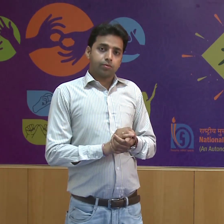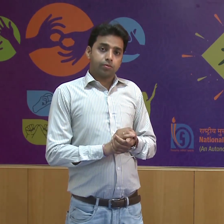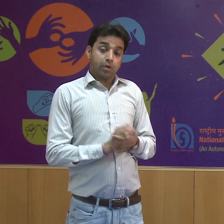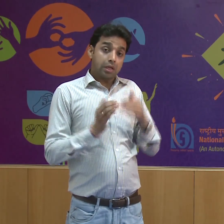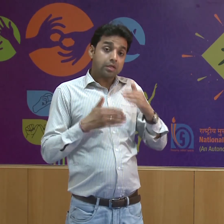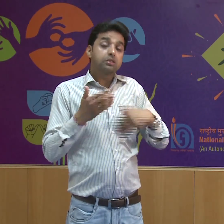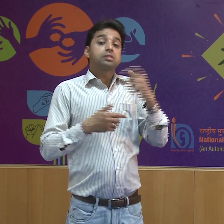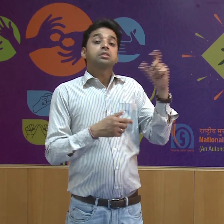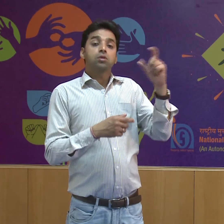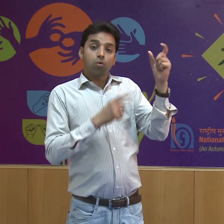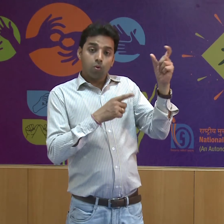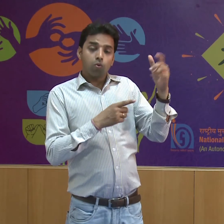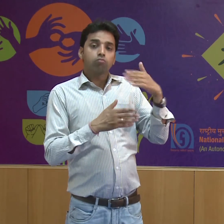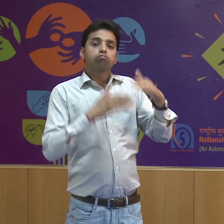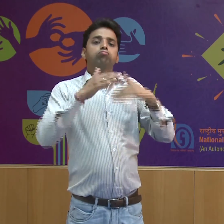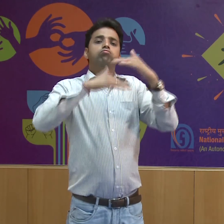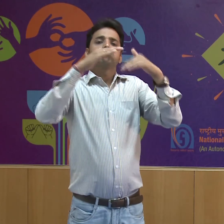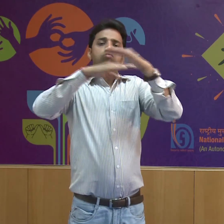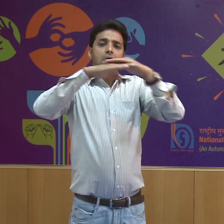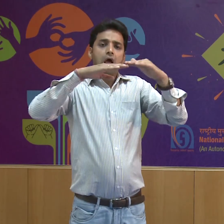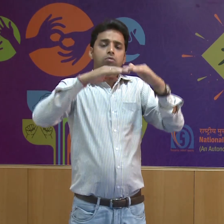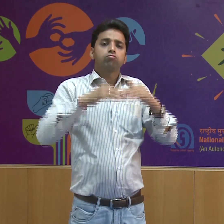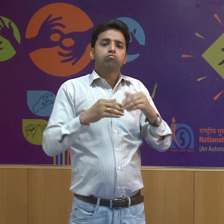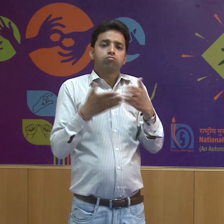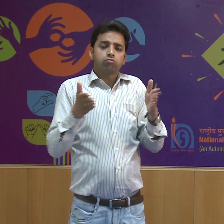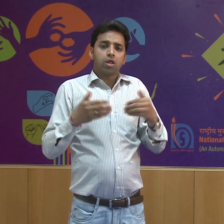institutes of high standard have been opened.